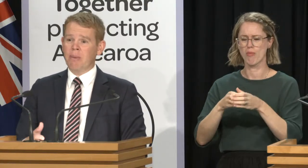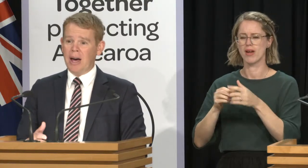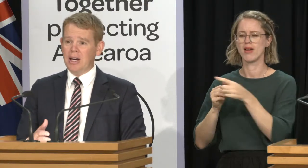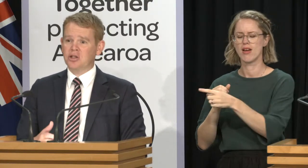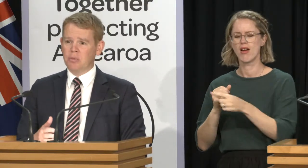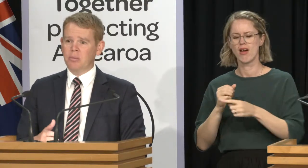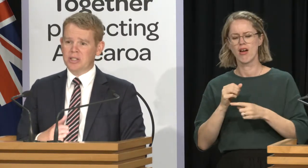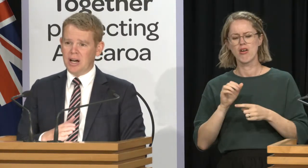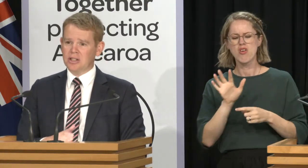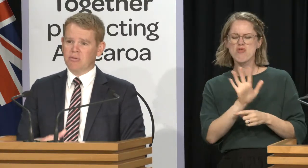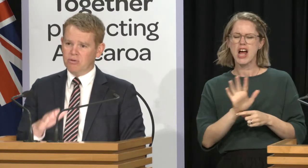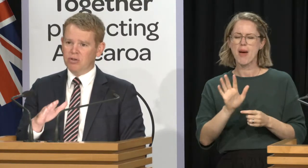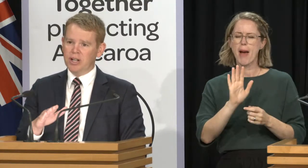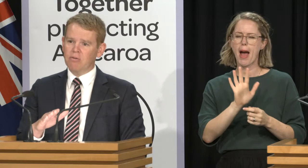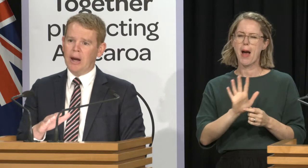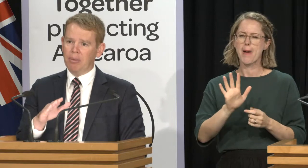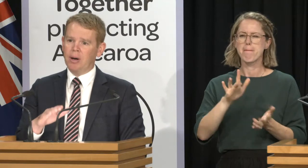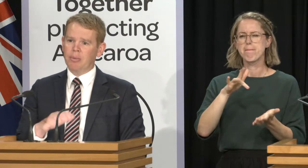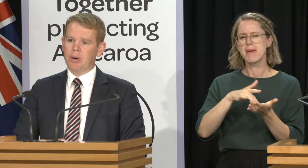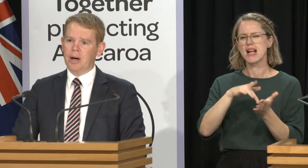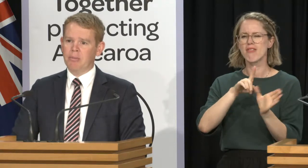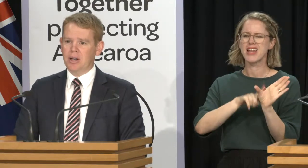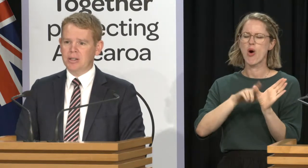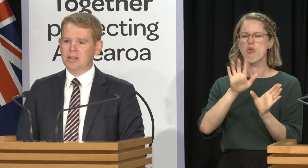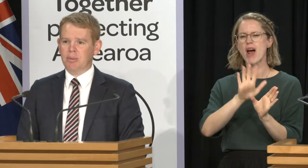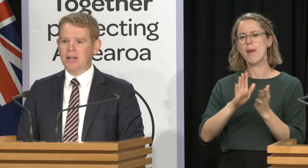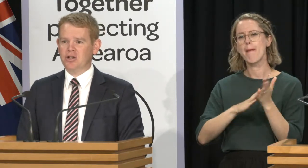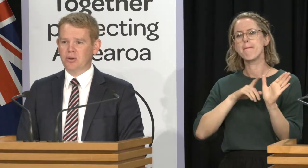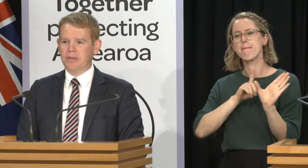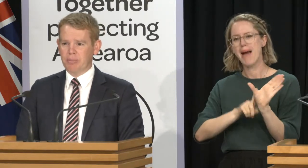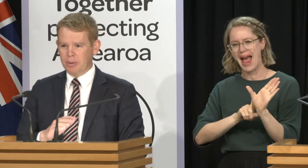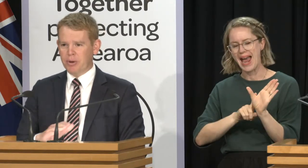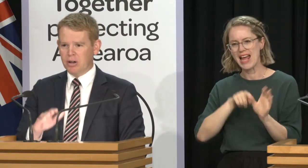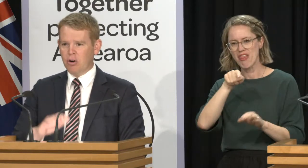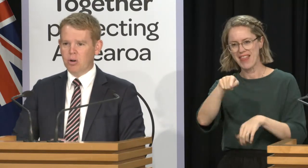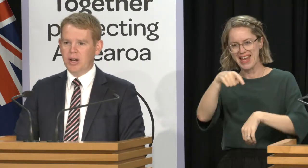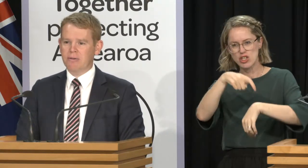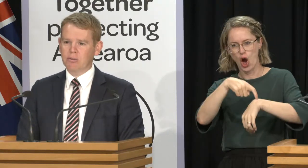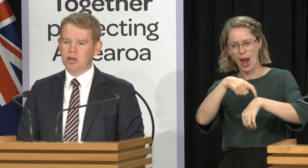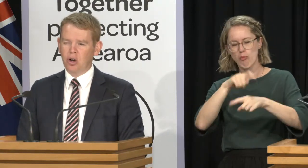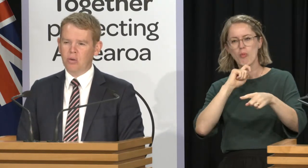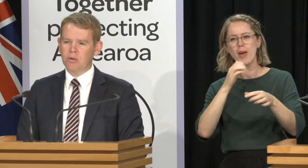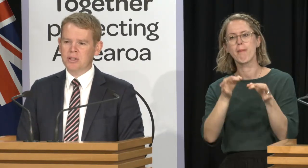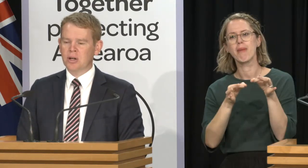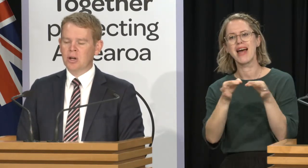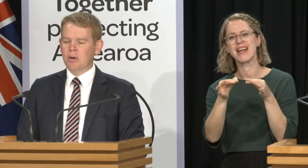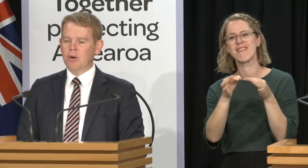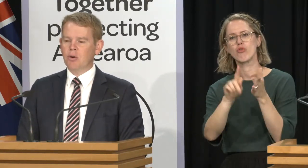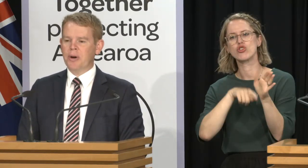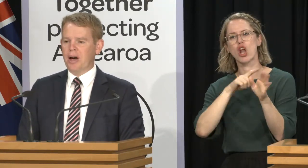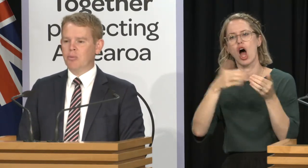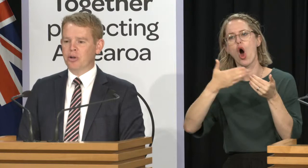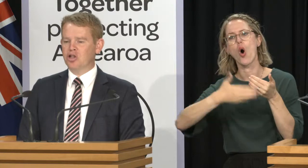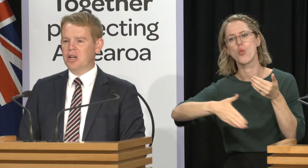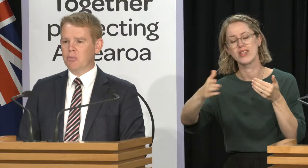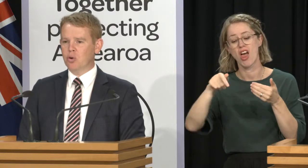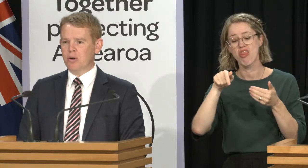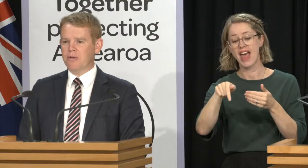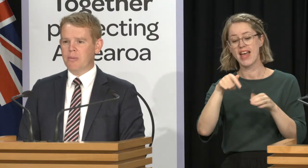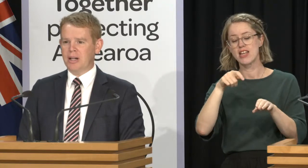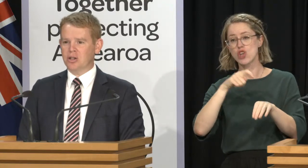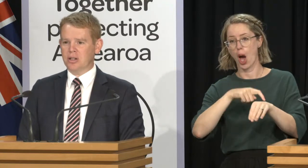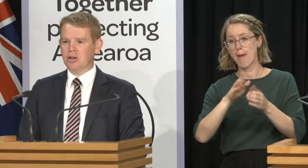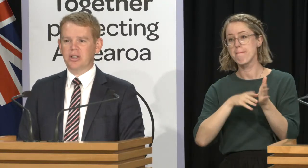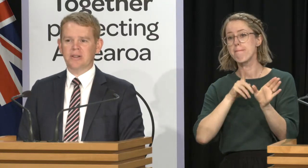closer to May actually, when we start to really ramp up in anticipation of the bigger rollout from July onwards, we will be able to share